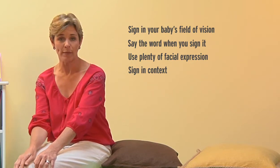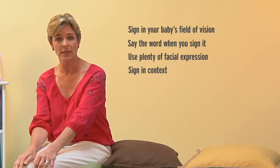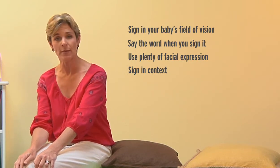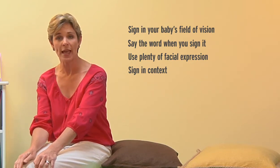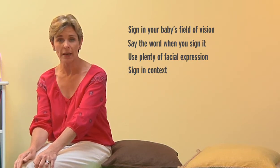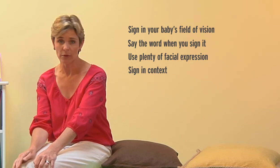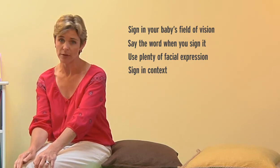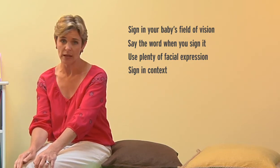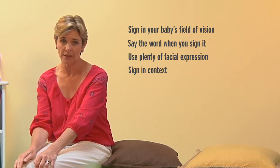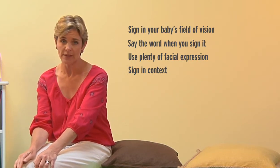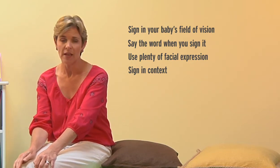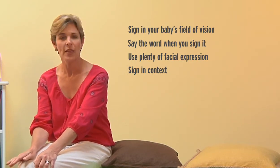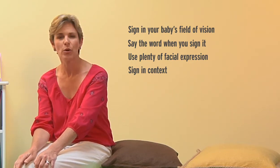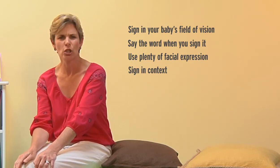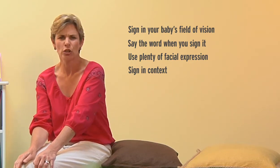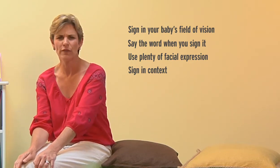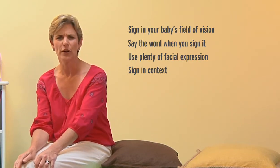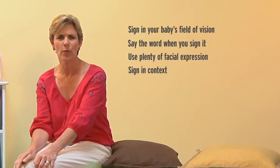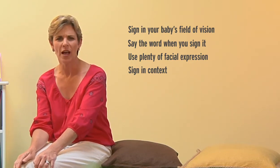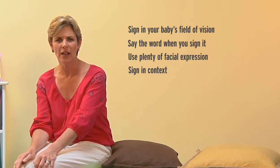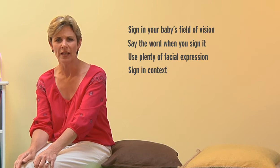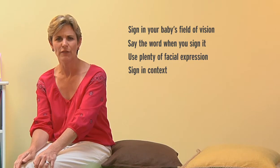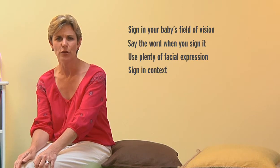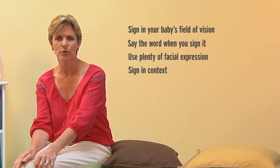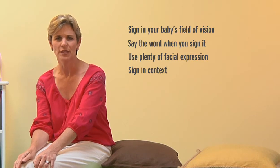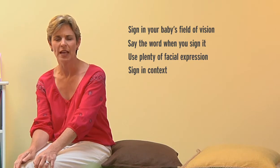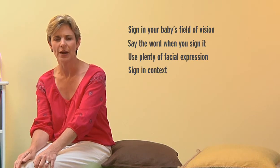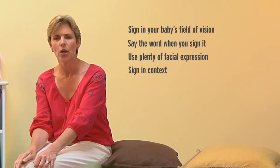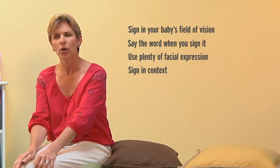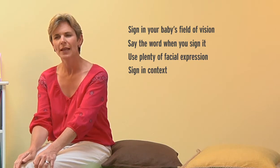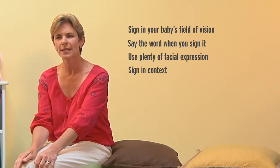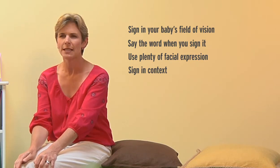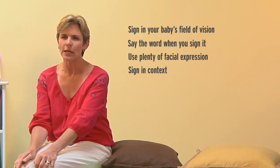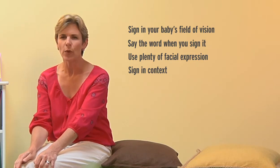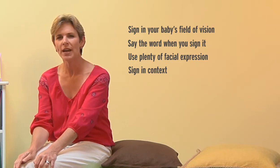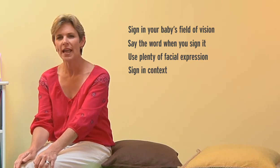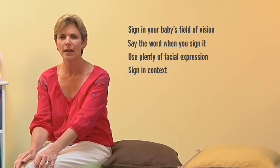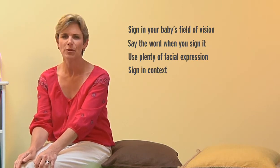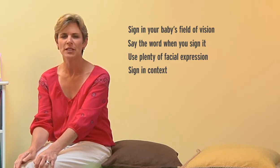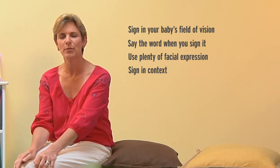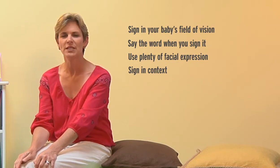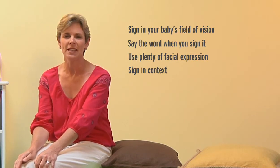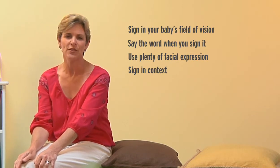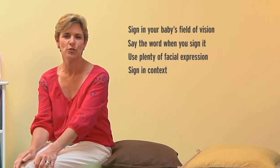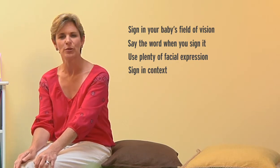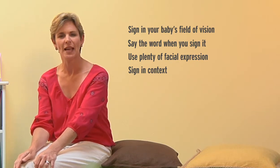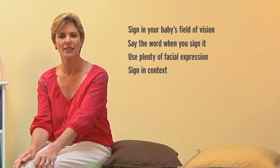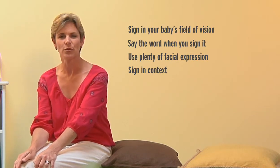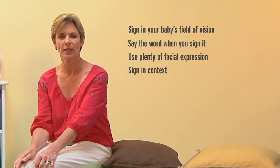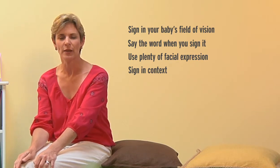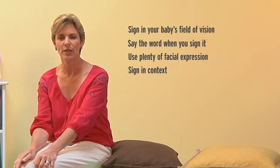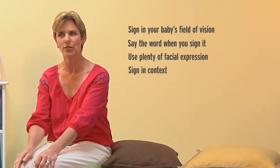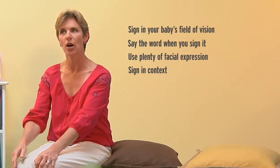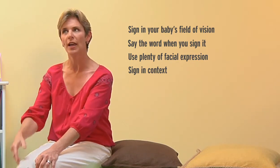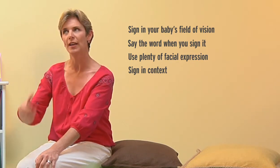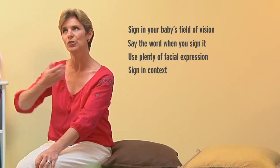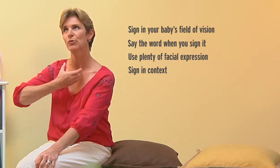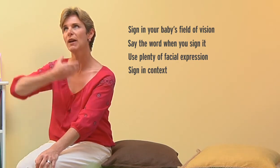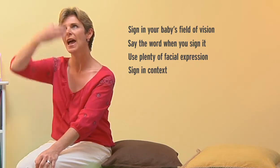some animal signs, they wouldn't learn very well if you said, let's see, what animals did we see at the zoo last week? We saw a